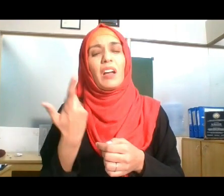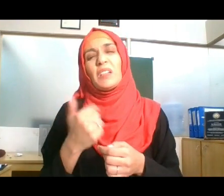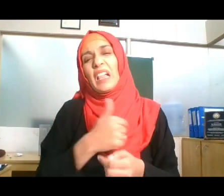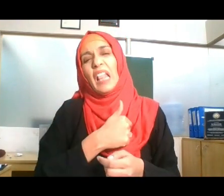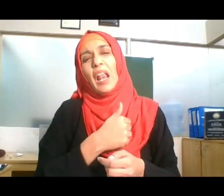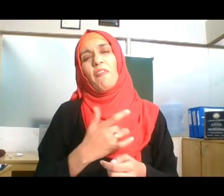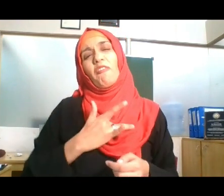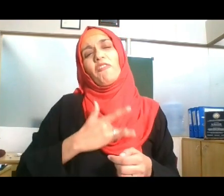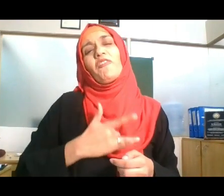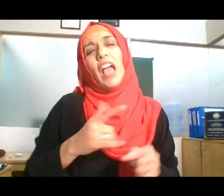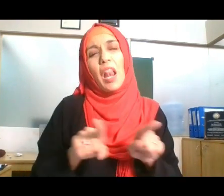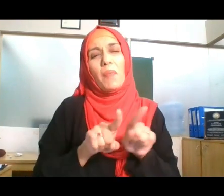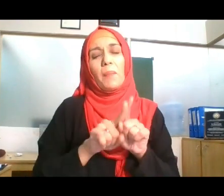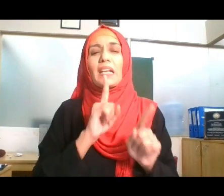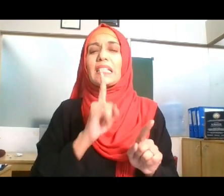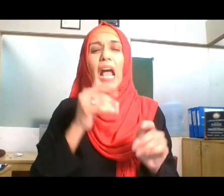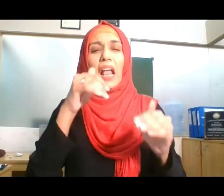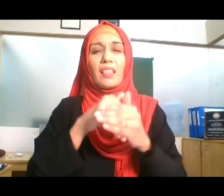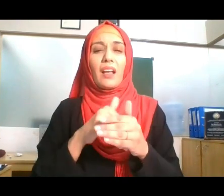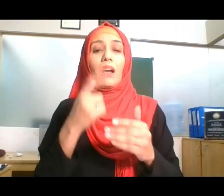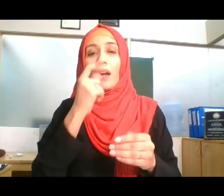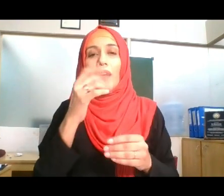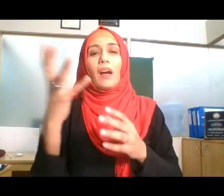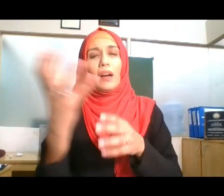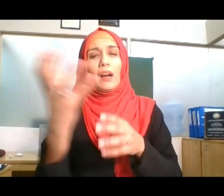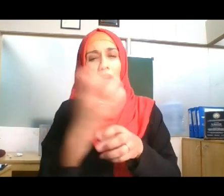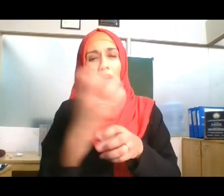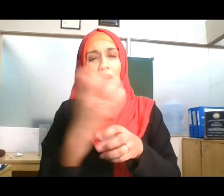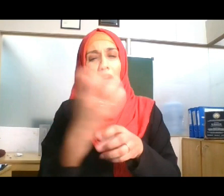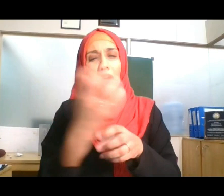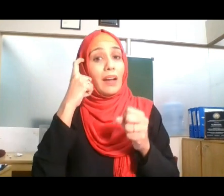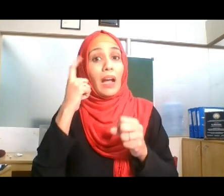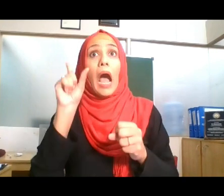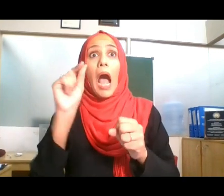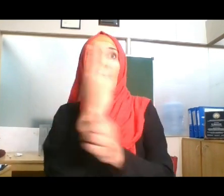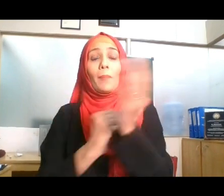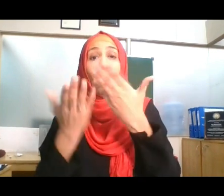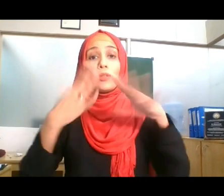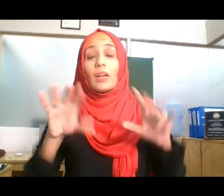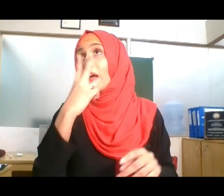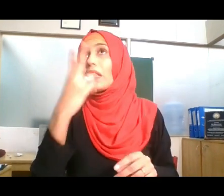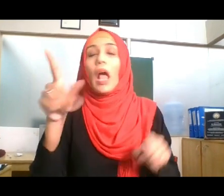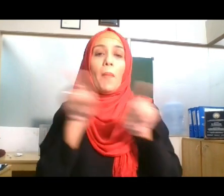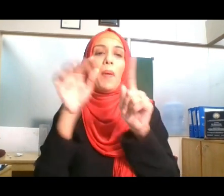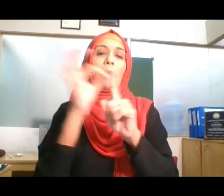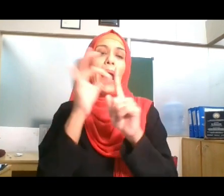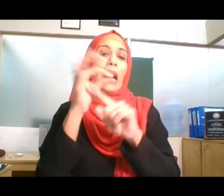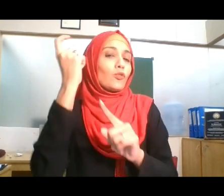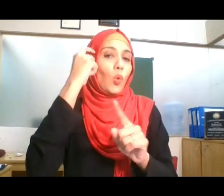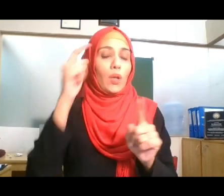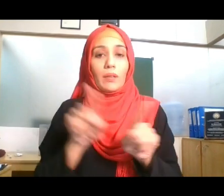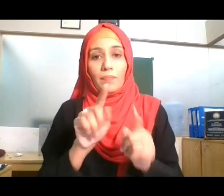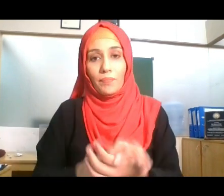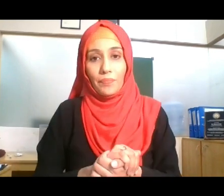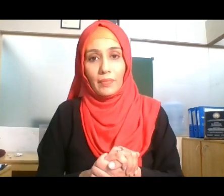the underlying feature that influences people's outlook on disabilities to this date in Pakistan. And the need of the hour is for an